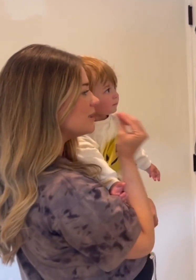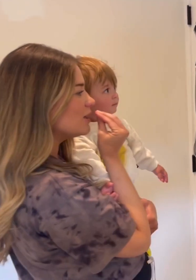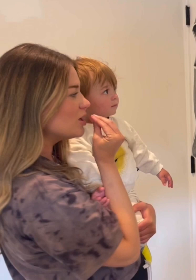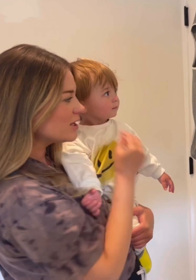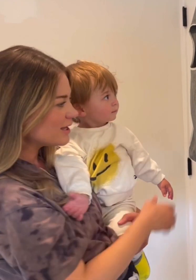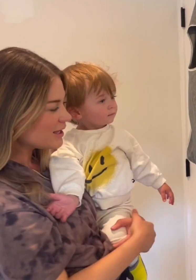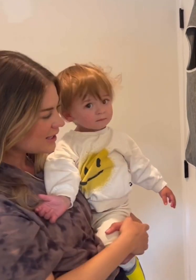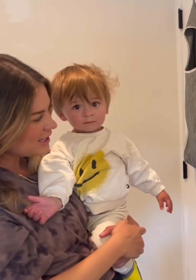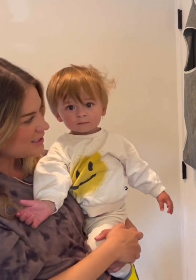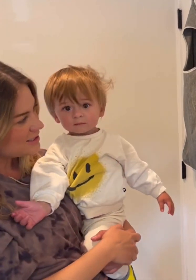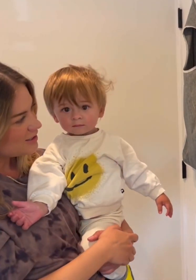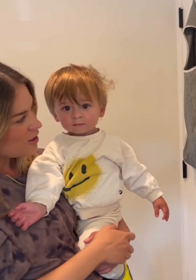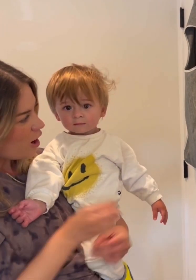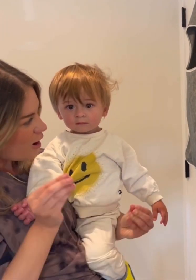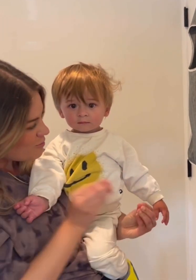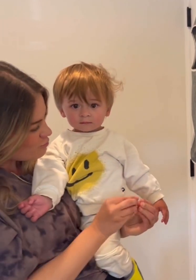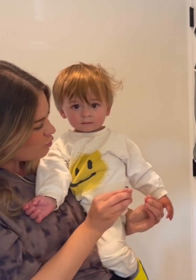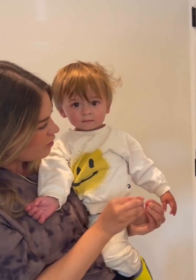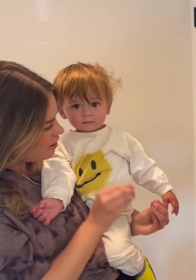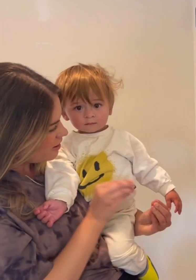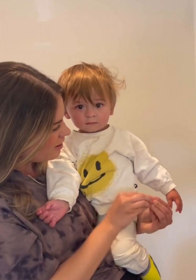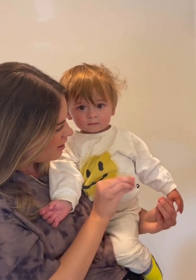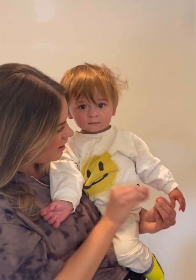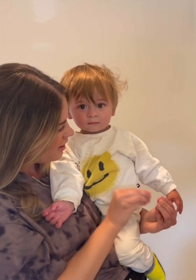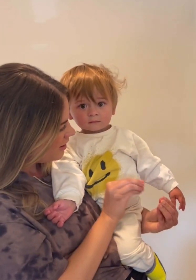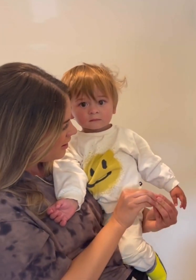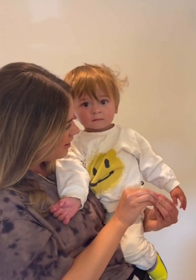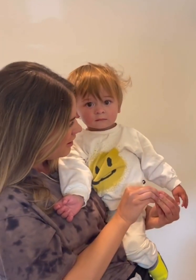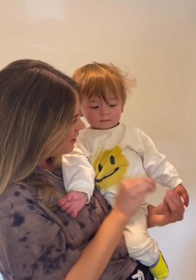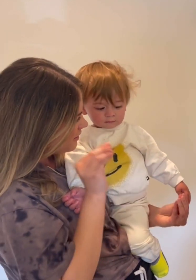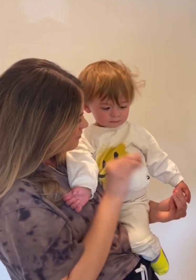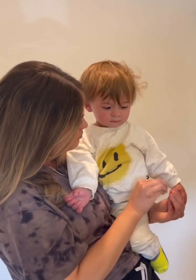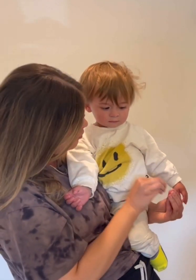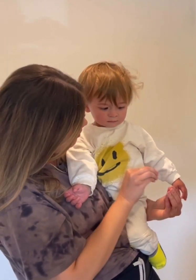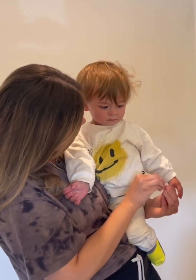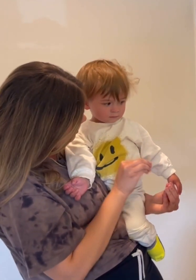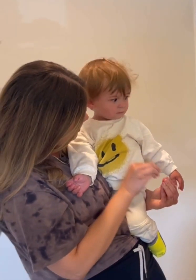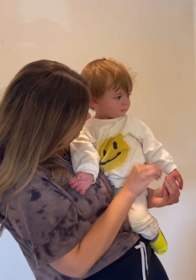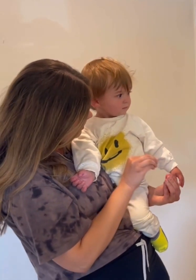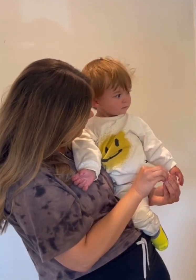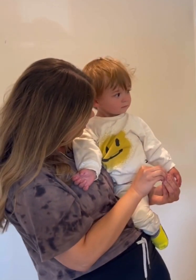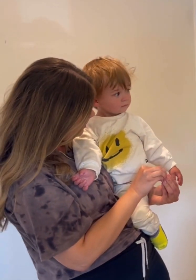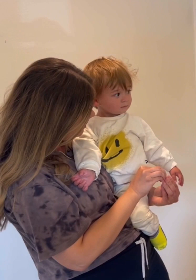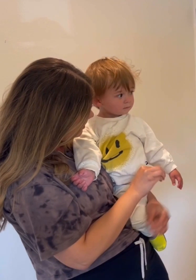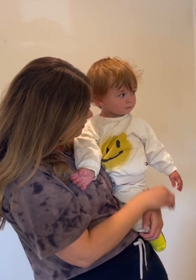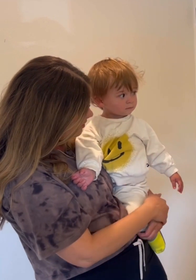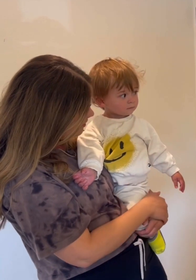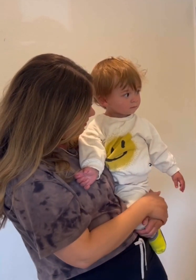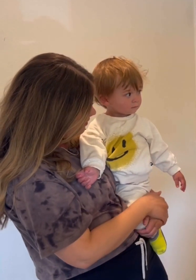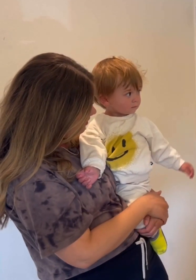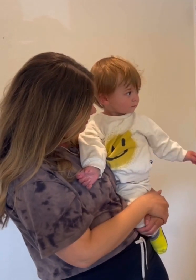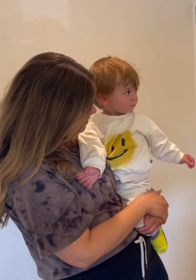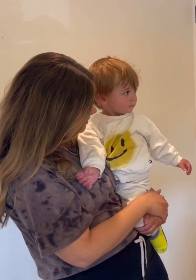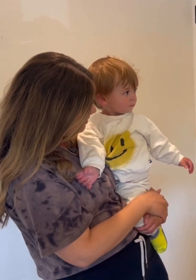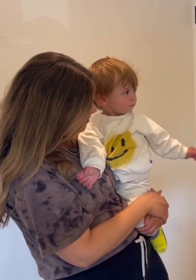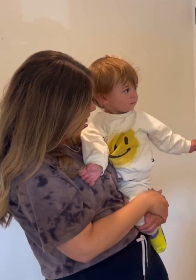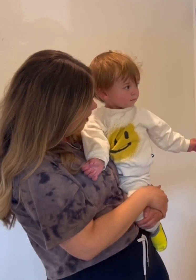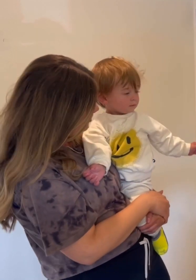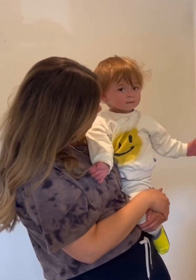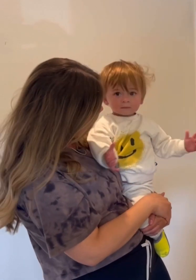ruin them, which is a plus. The size of these posters are also great as my son has such an easy time seeing and reading them. It's been really